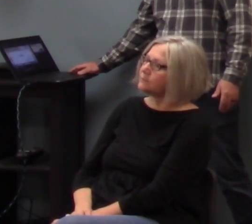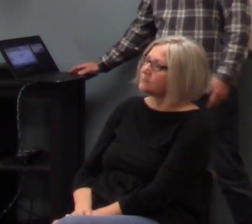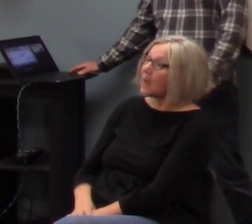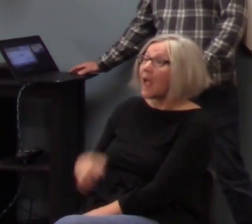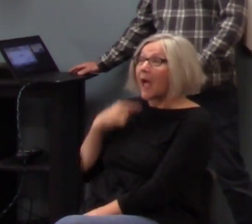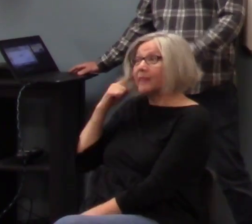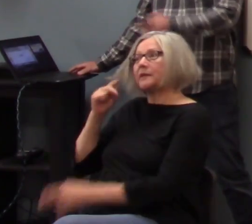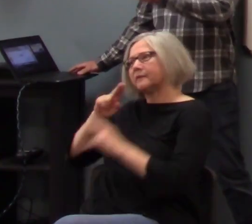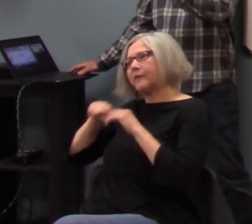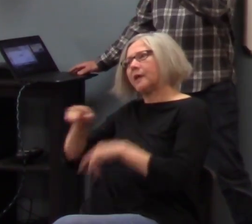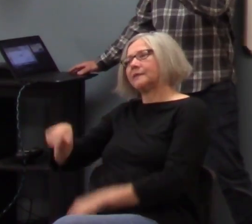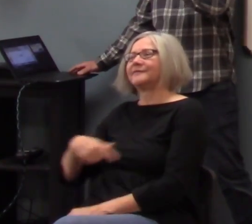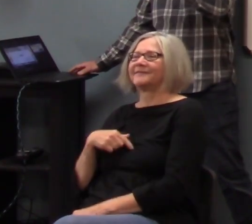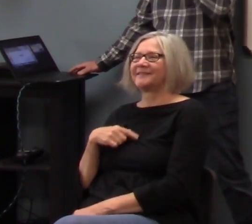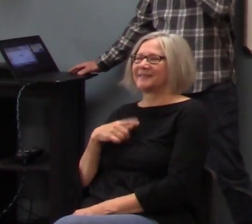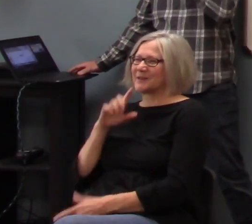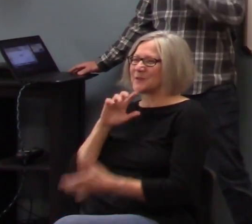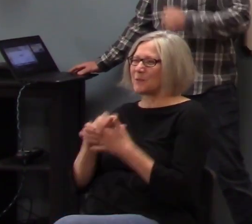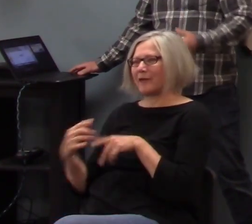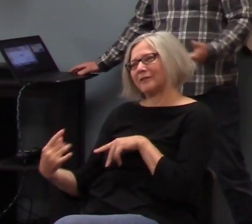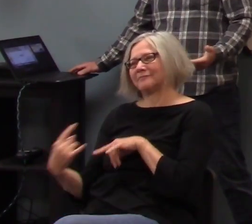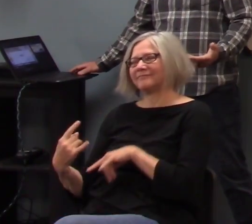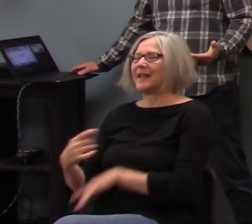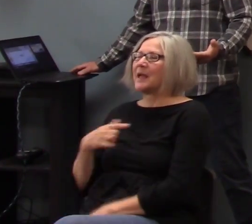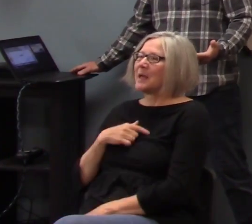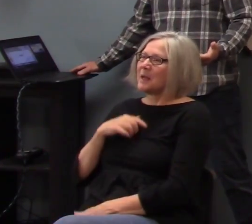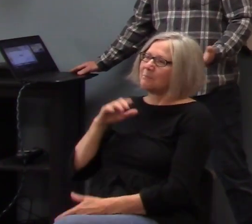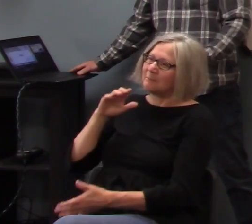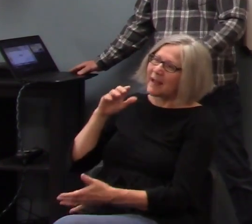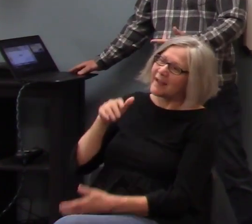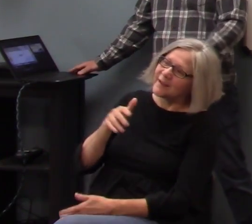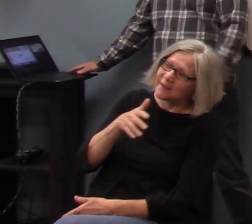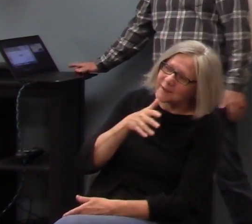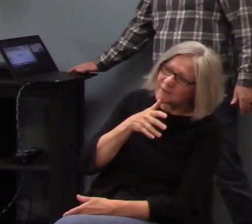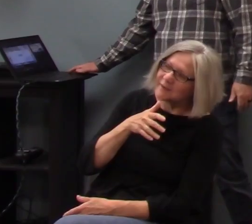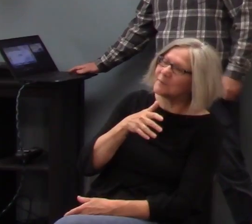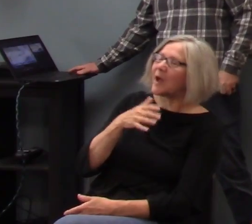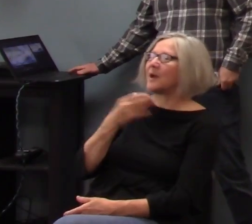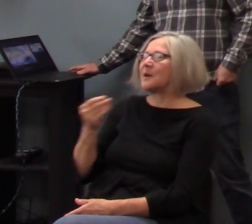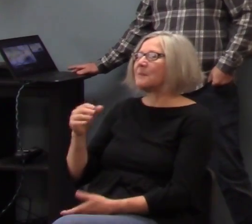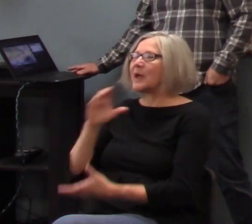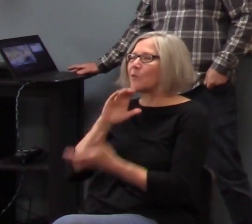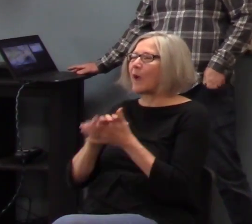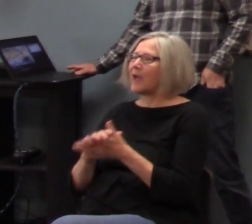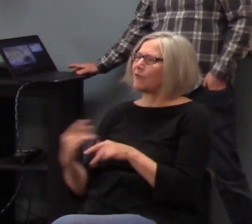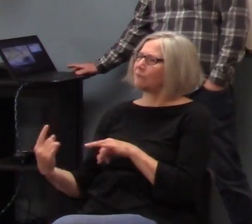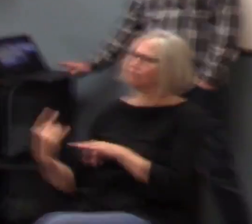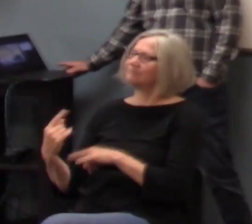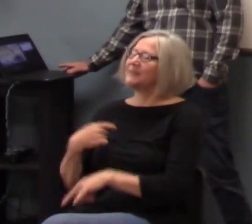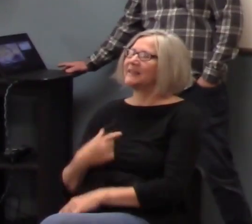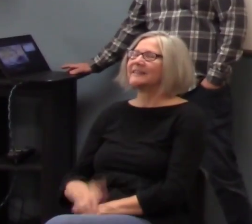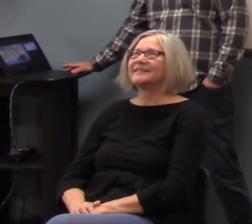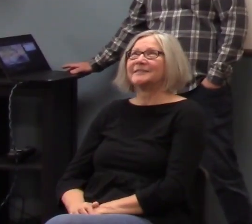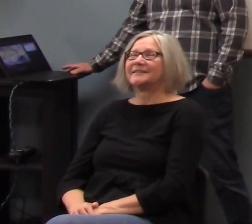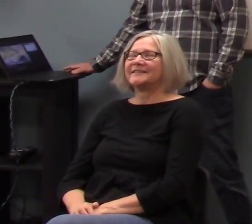I think it's fun, and don't... My mom and my wife are both heckling me from the back over here.